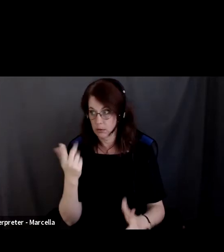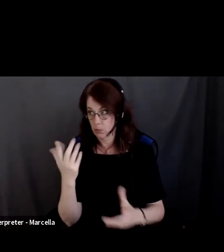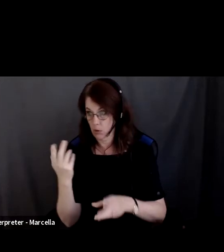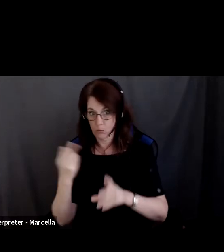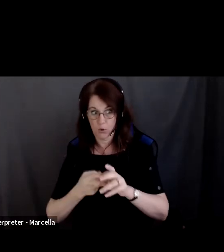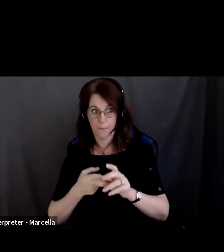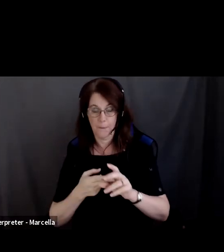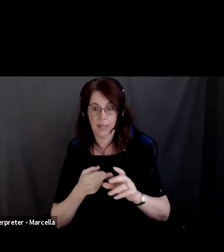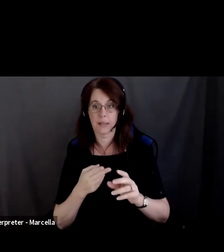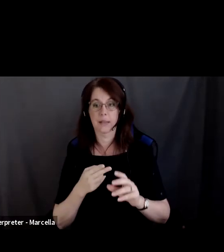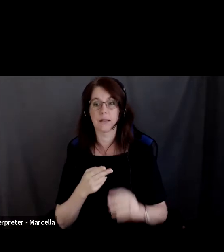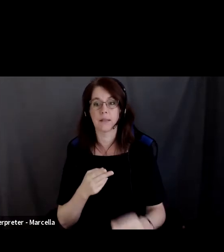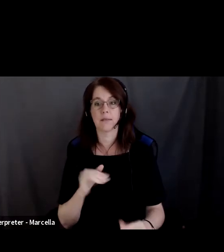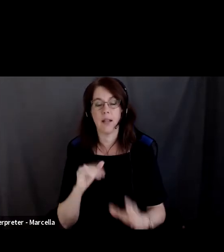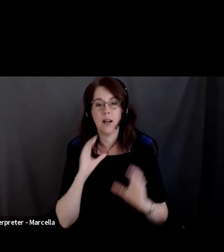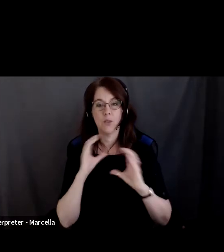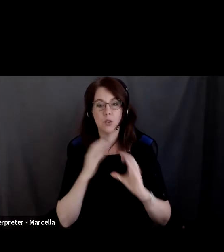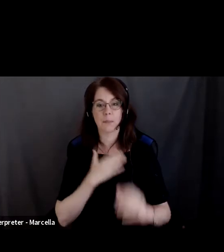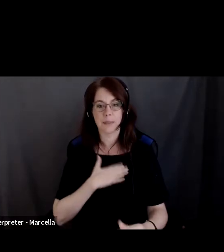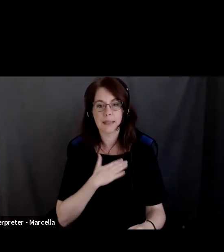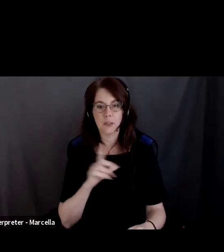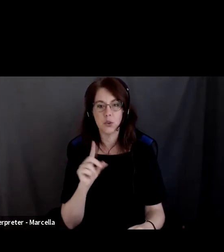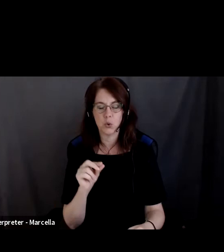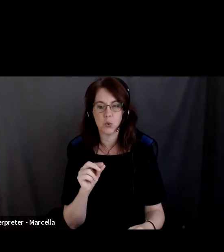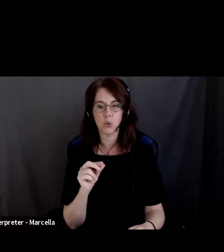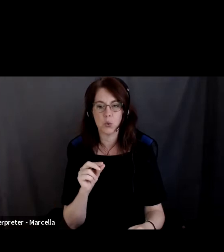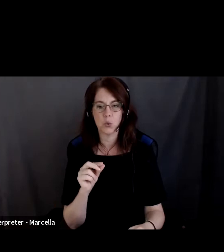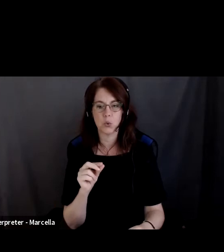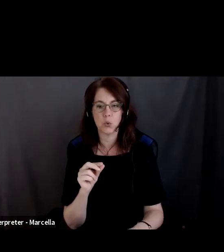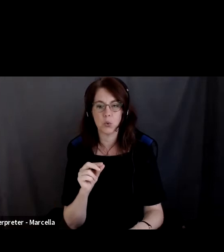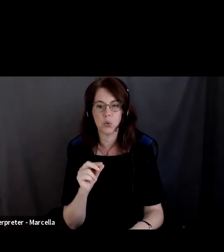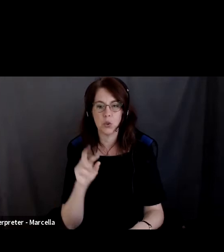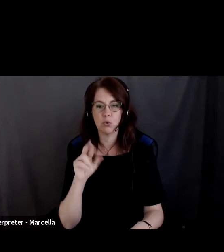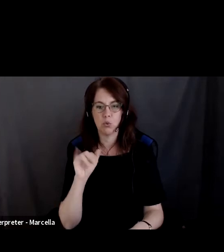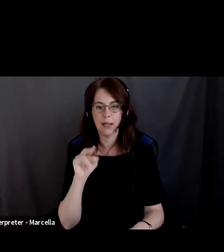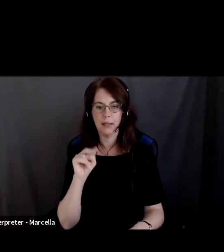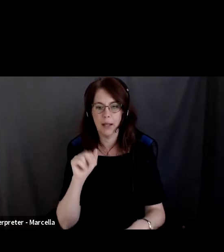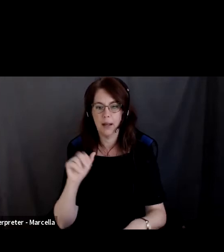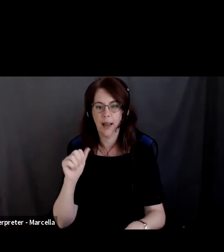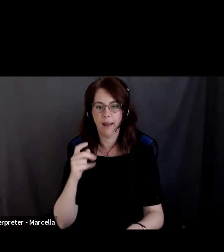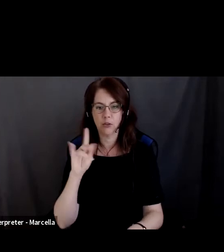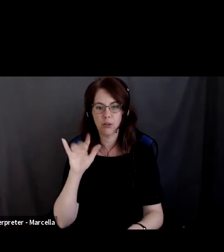in, please do at